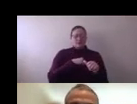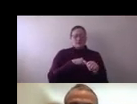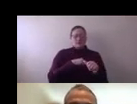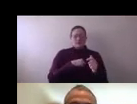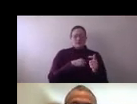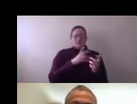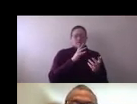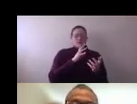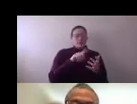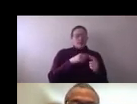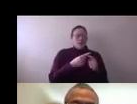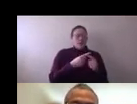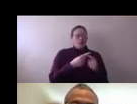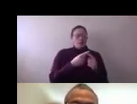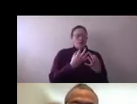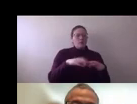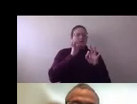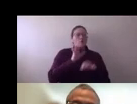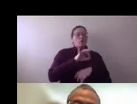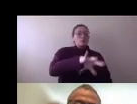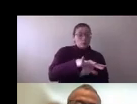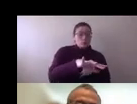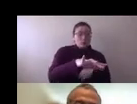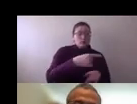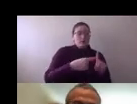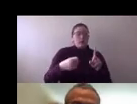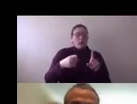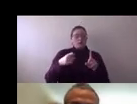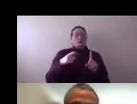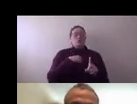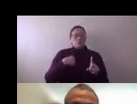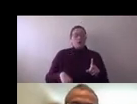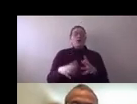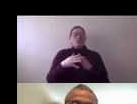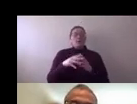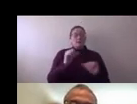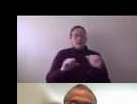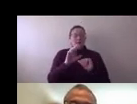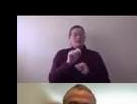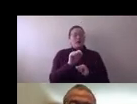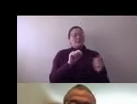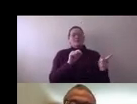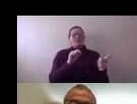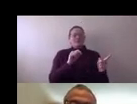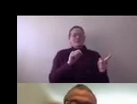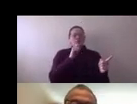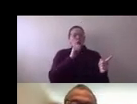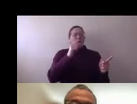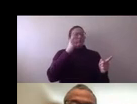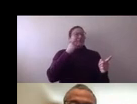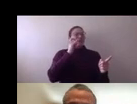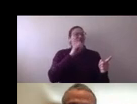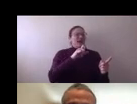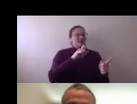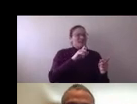of contributions made by Chinese American scientists, but I don't think that's how we justify